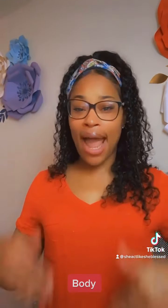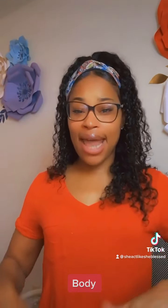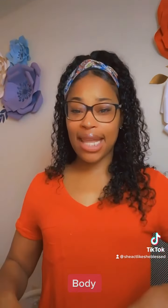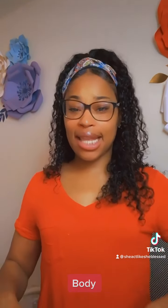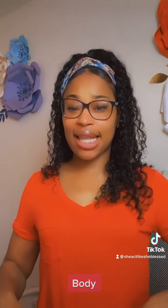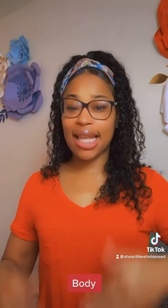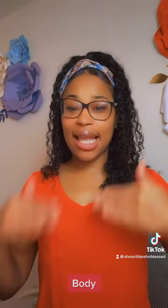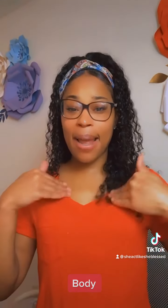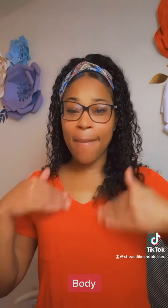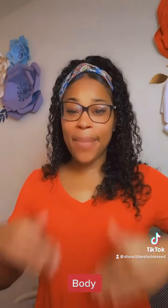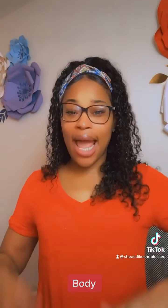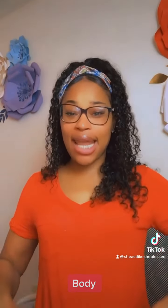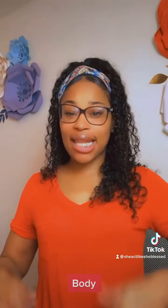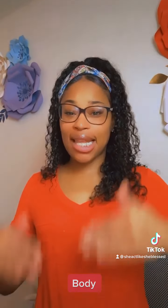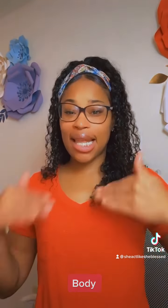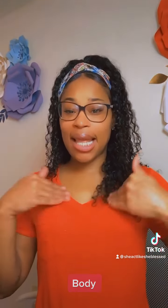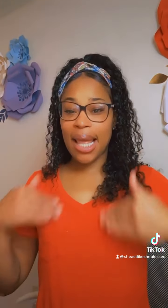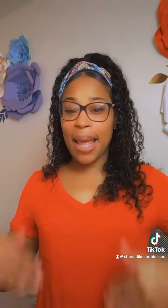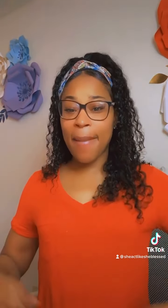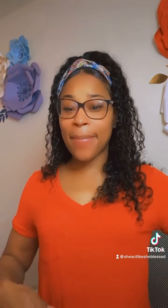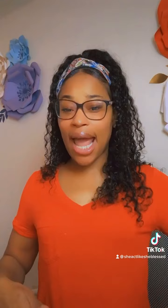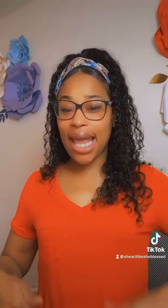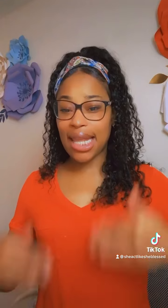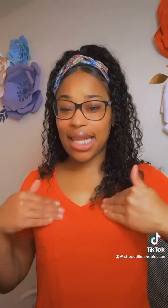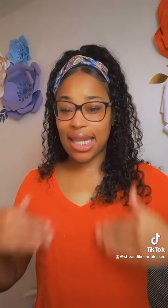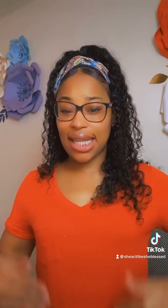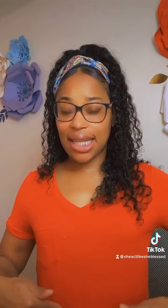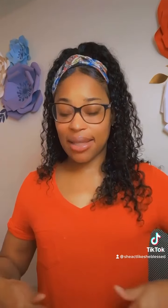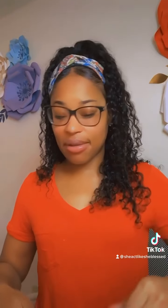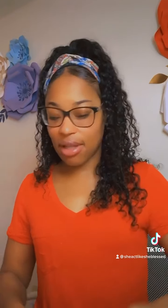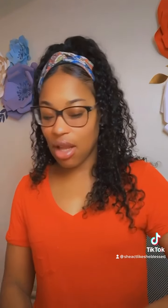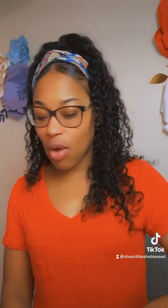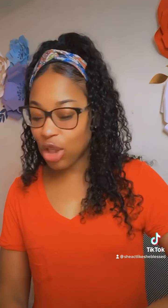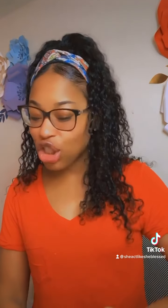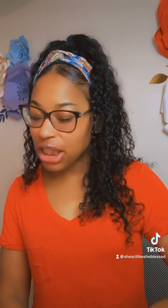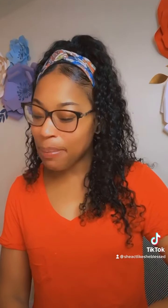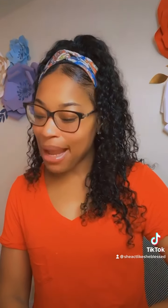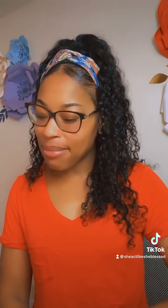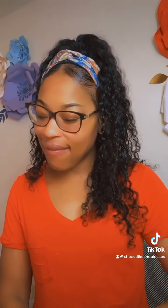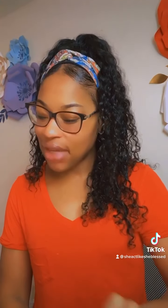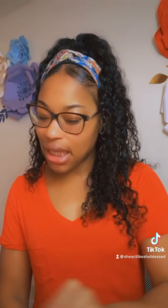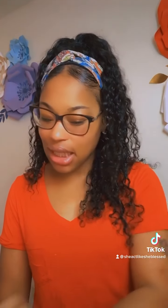Body. Body. Body. This is the bite my thing.